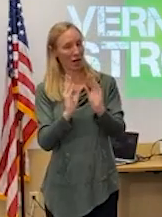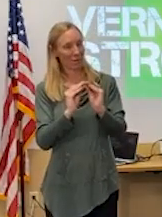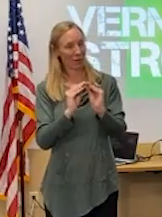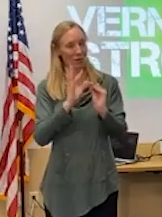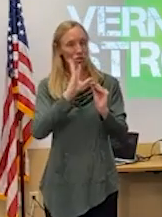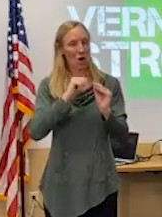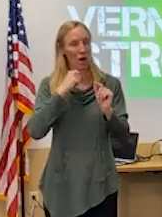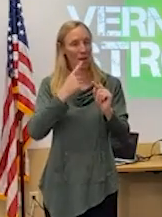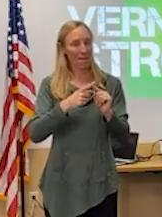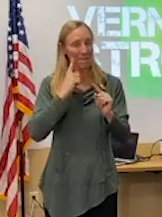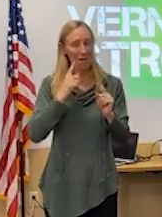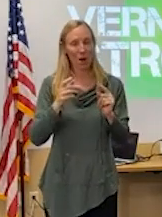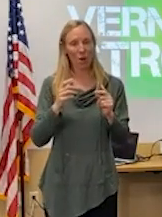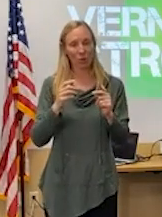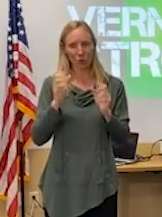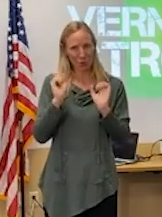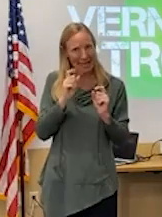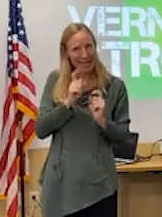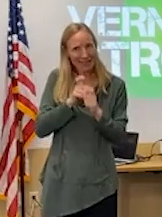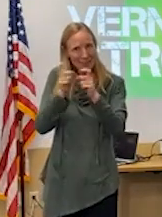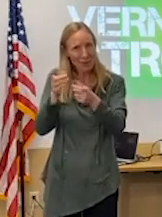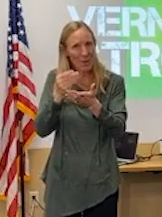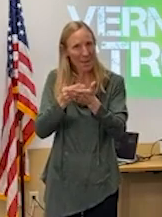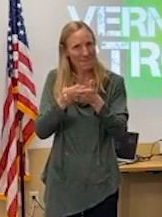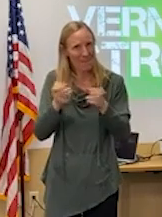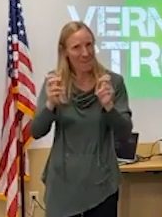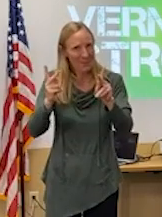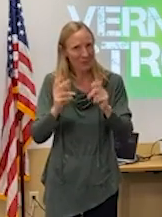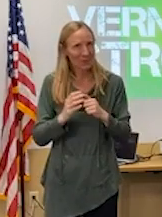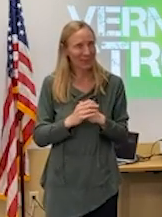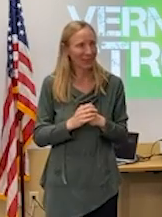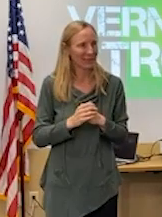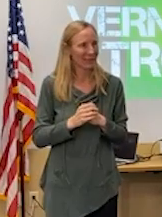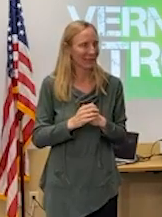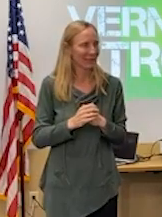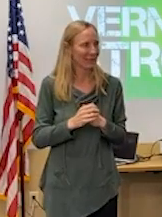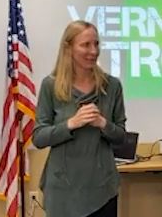charitable charitable opportunities there, to